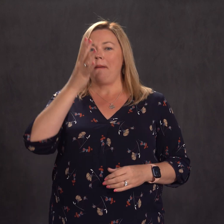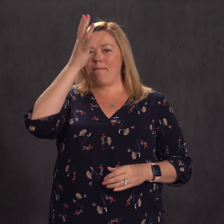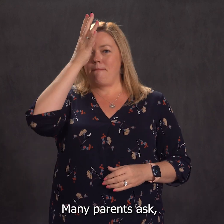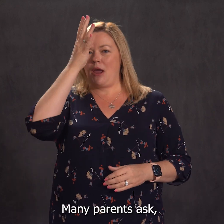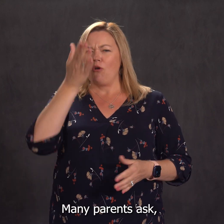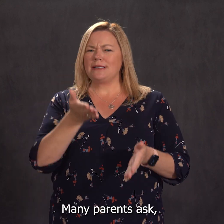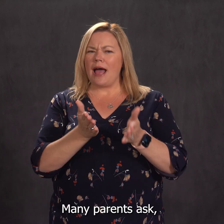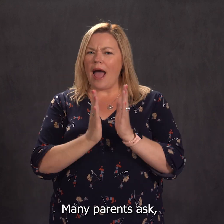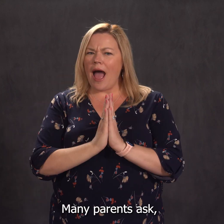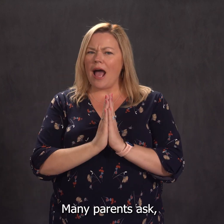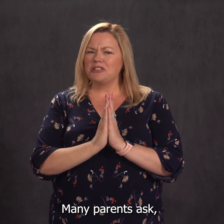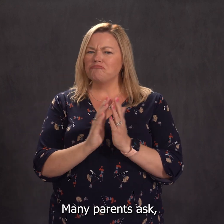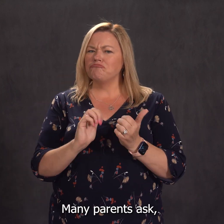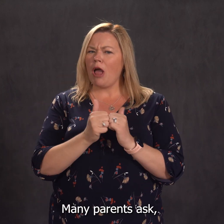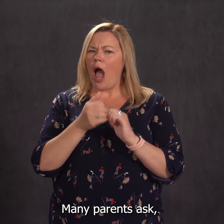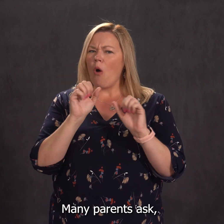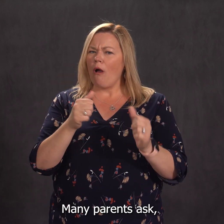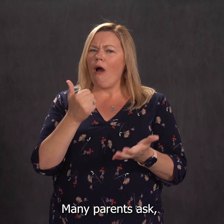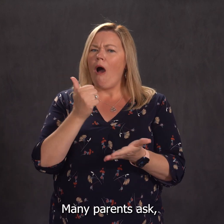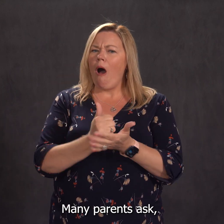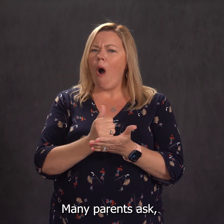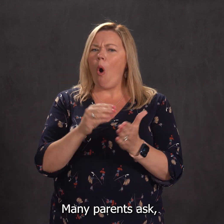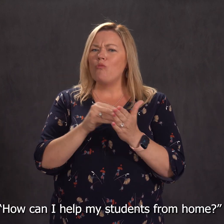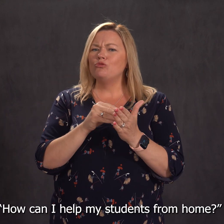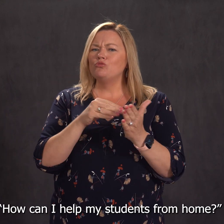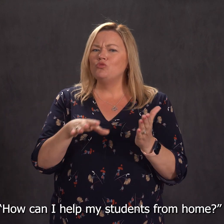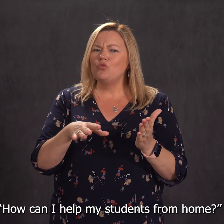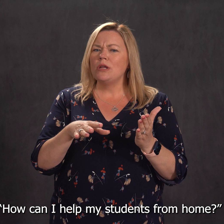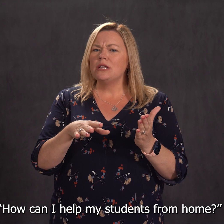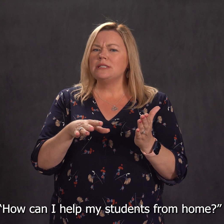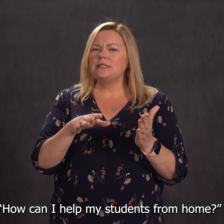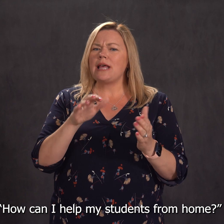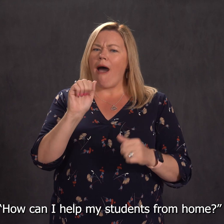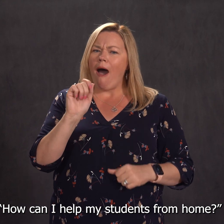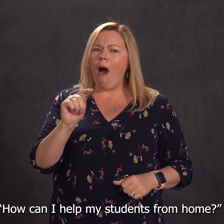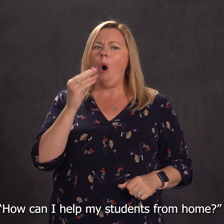Many parents ask, How can I help my students from home?